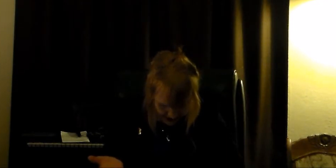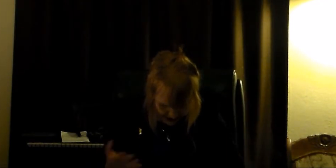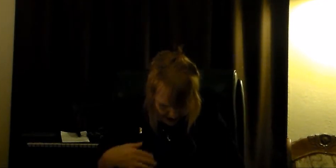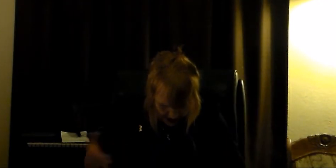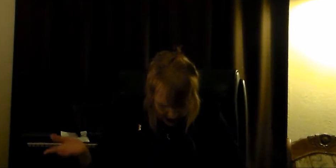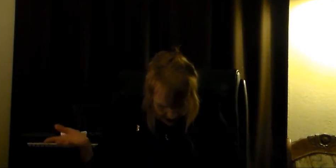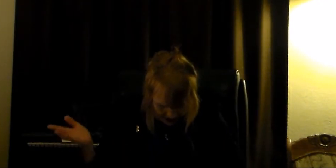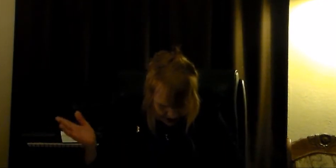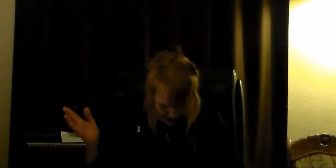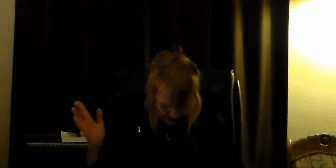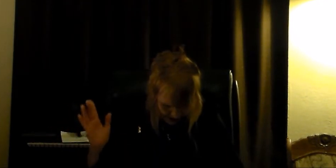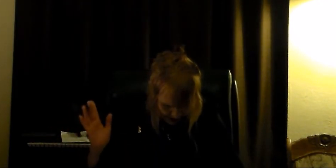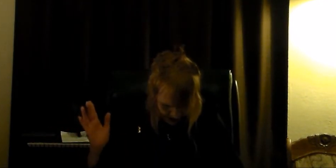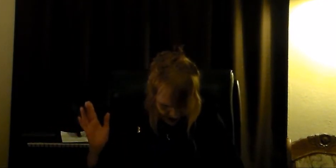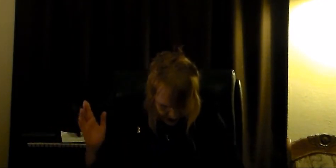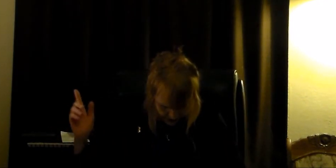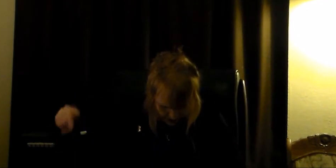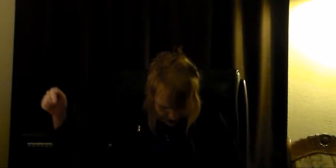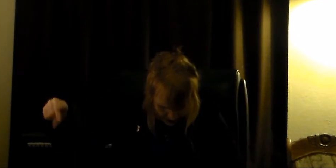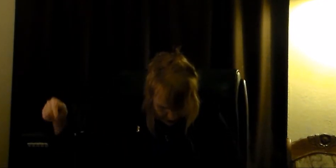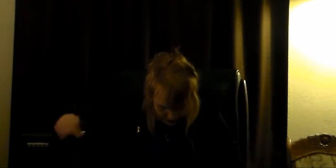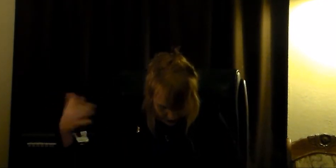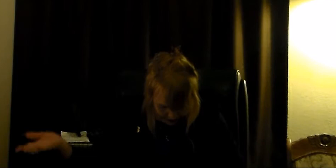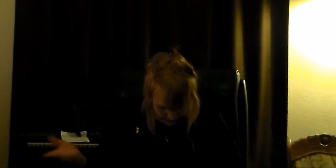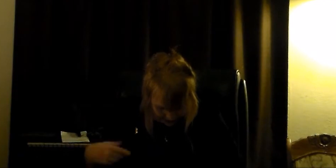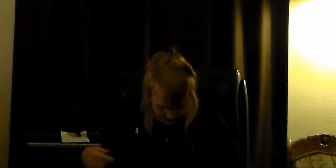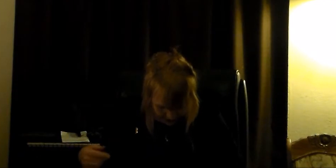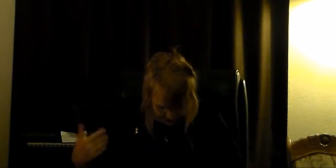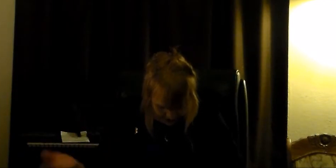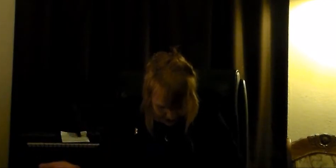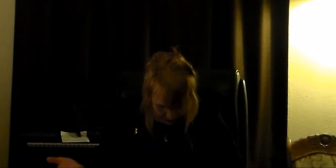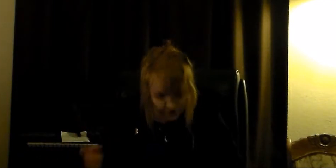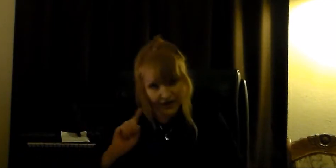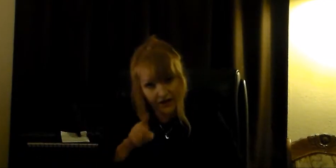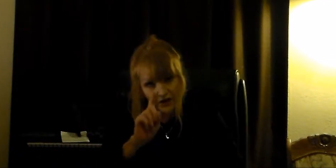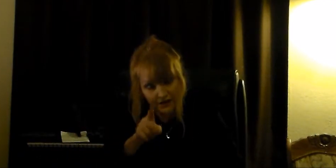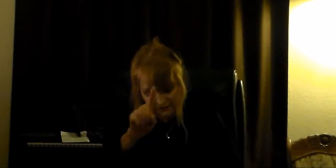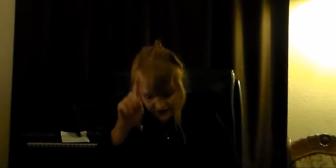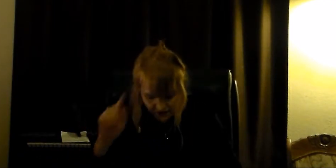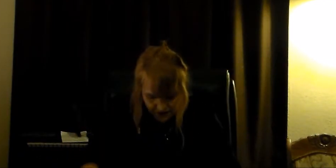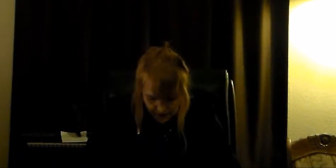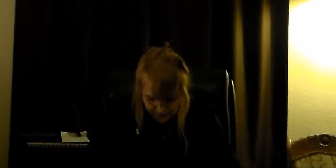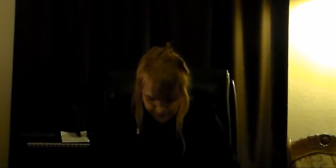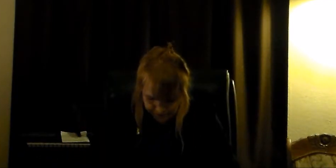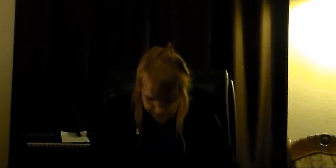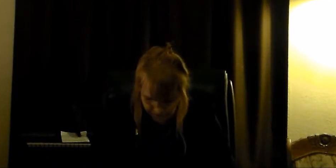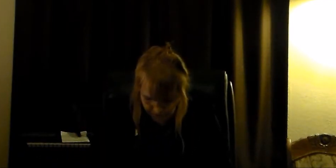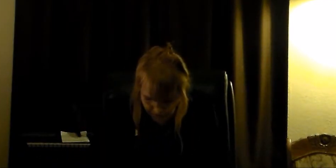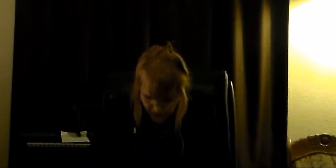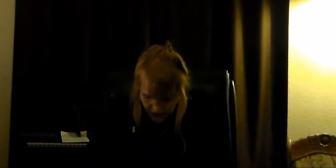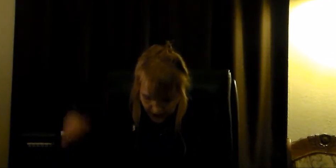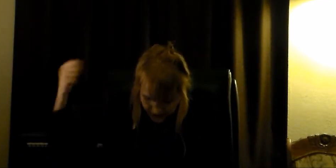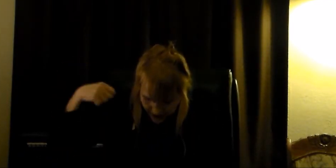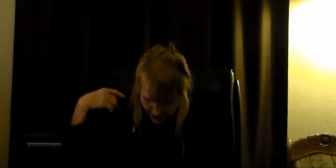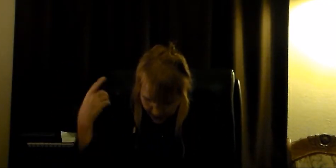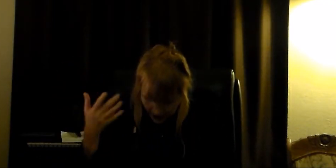sins. Like sheep, they are destined for the grave, will die forever, and death will feed on them. The upright